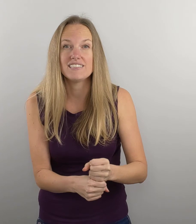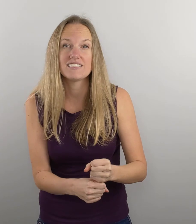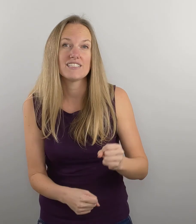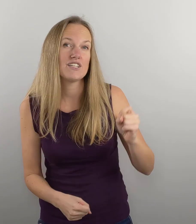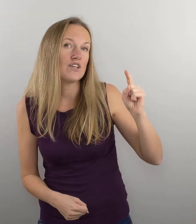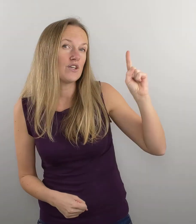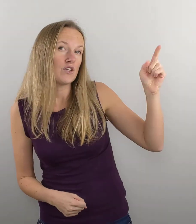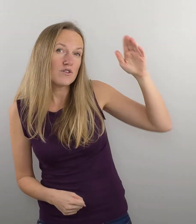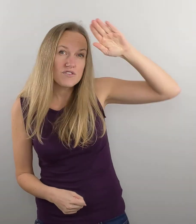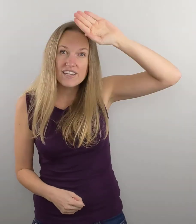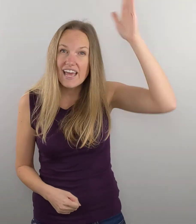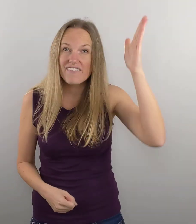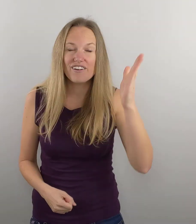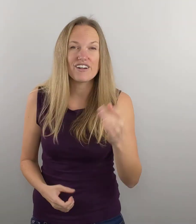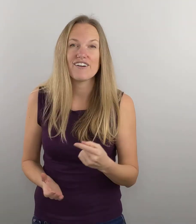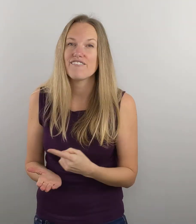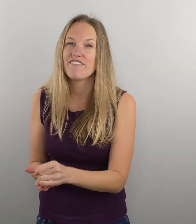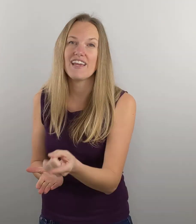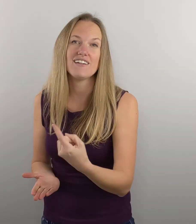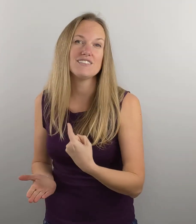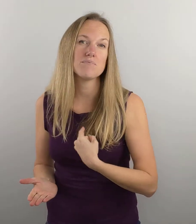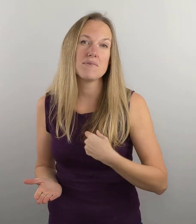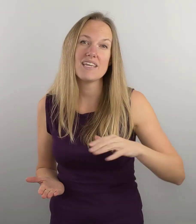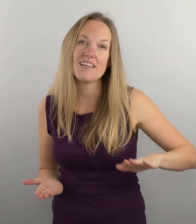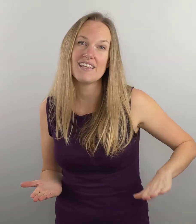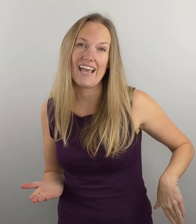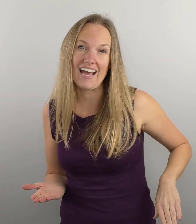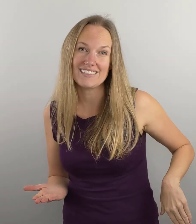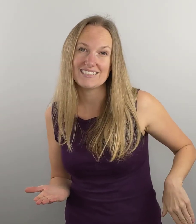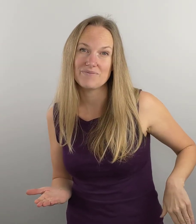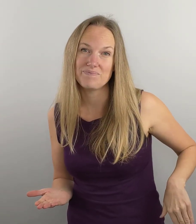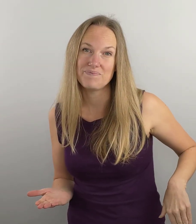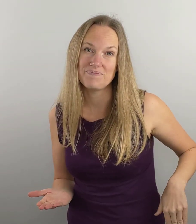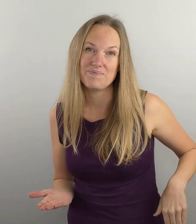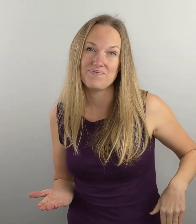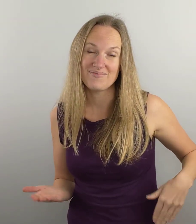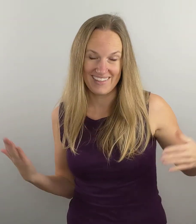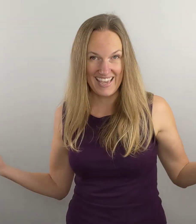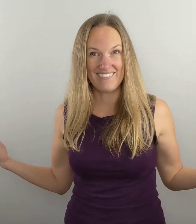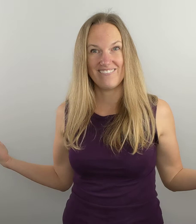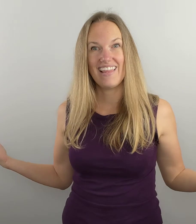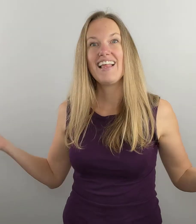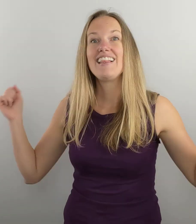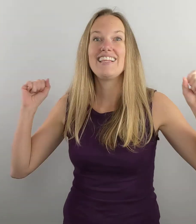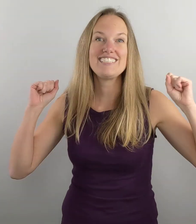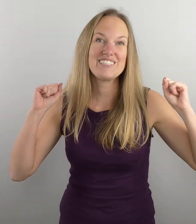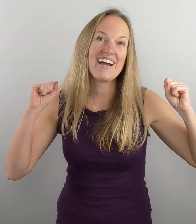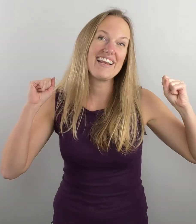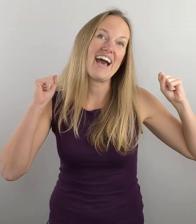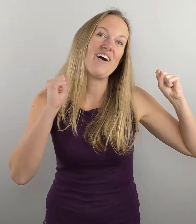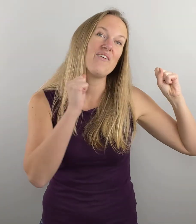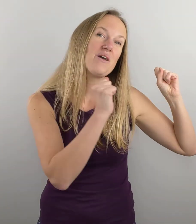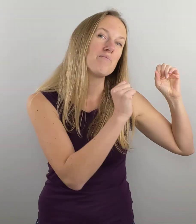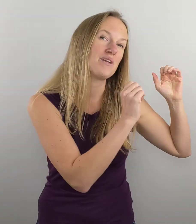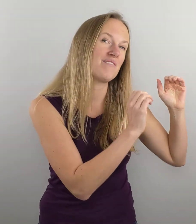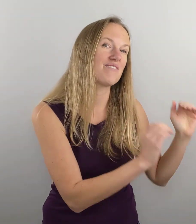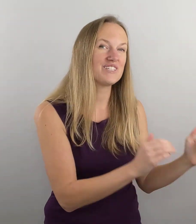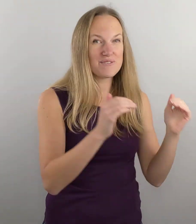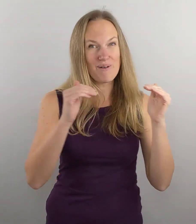confidence. You've never failed me yet. Okay, let's try now putting verse